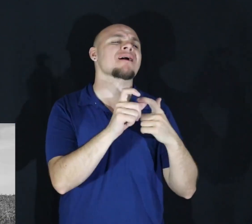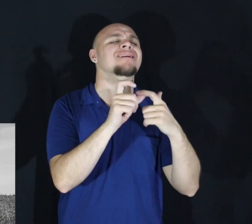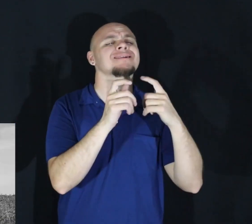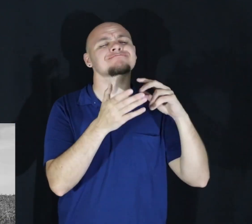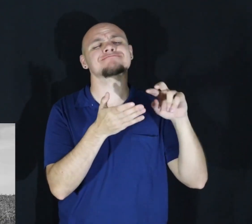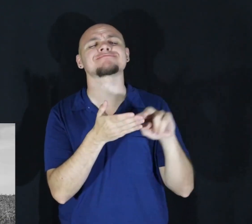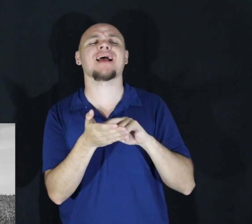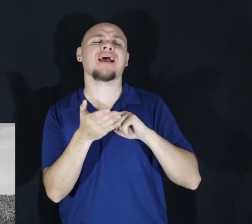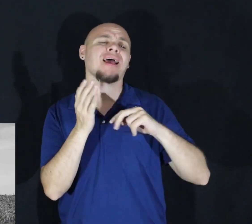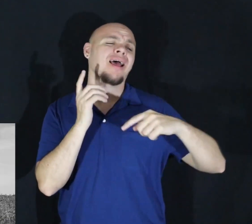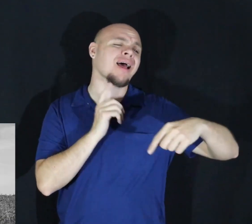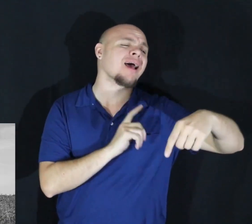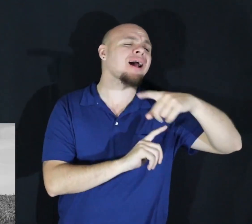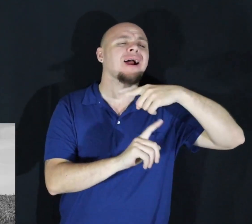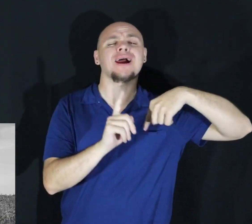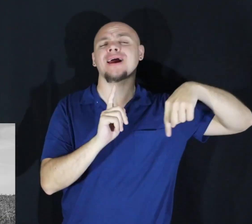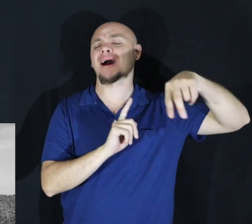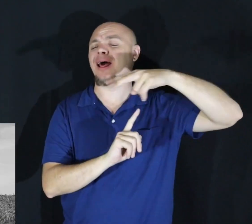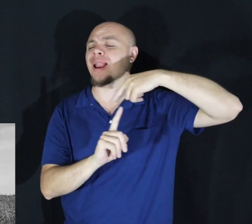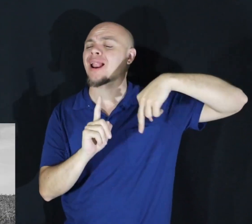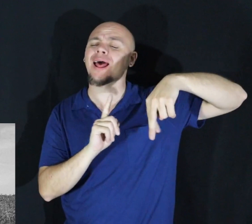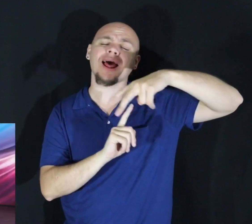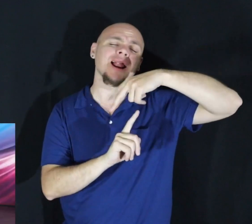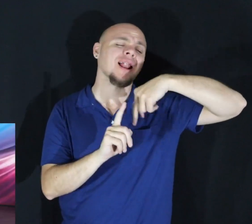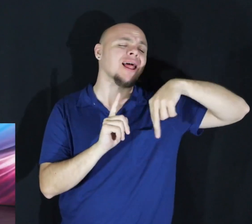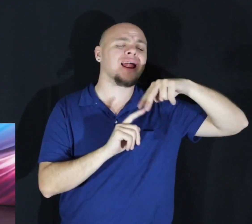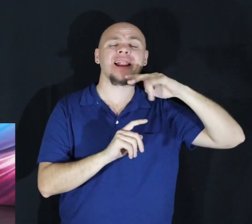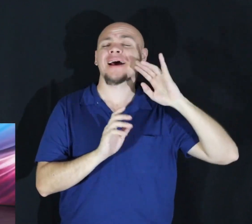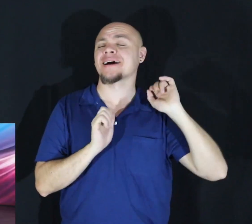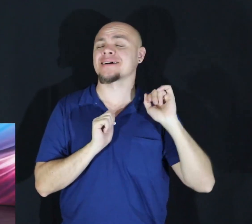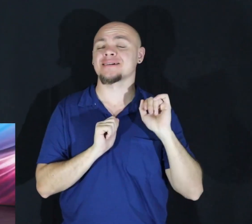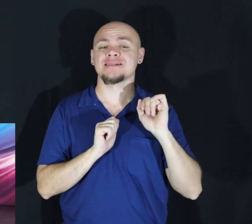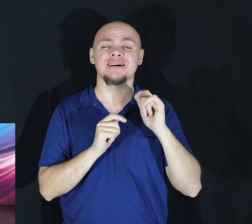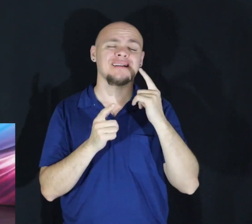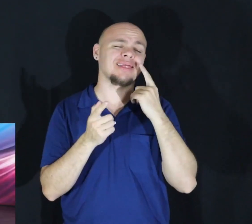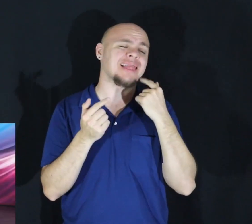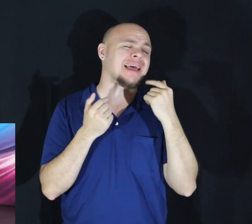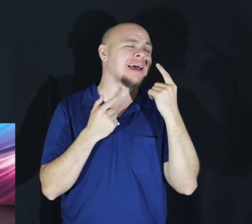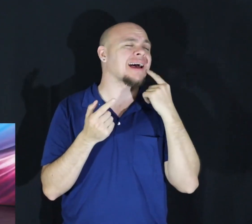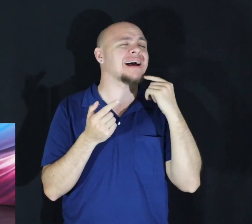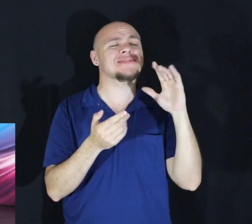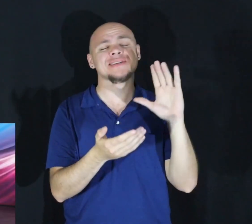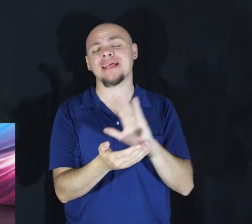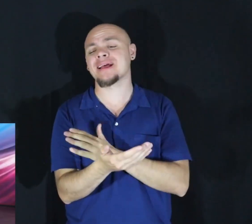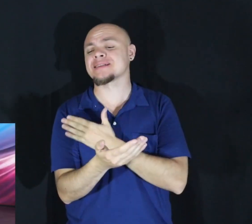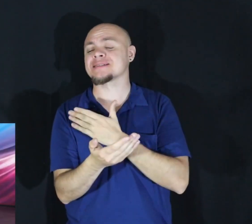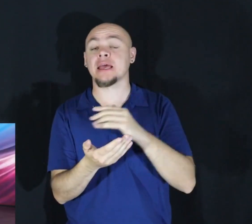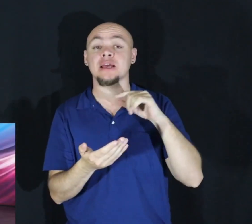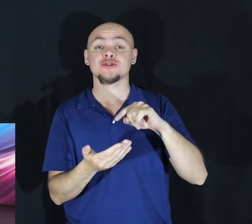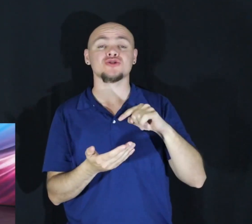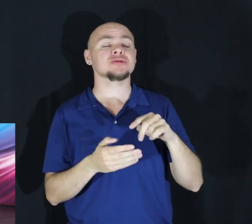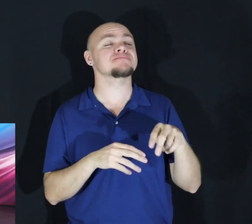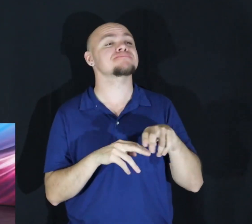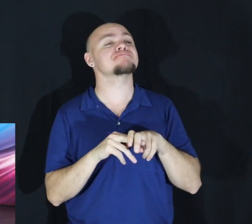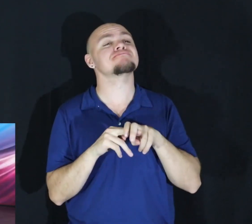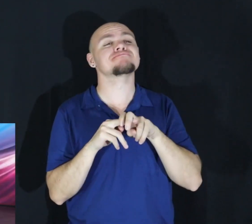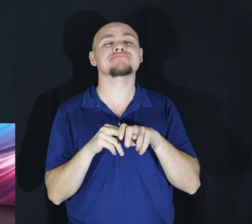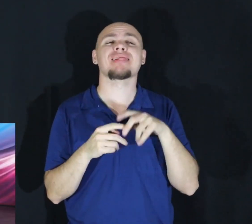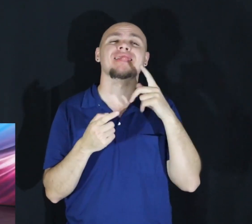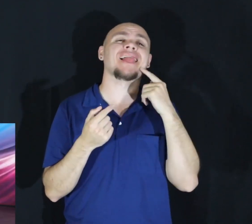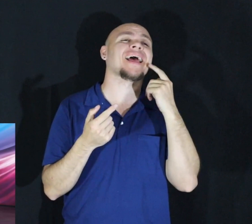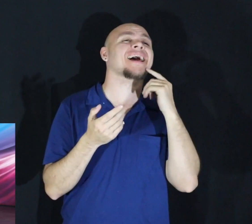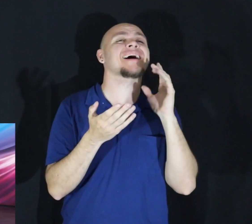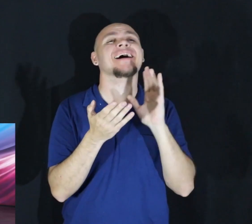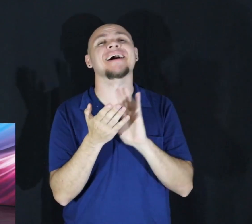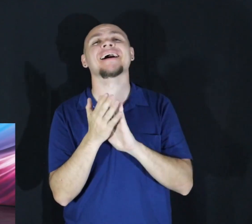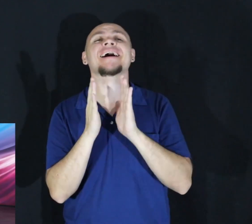dancing in circles around her, round and round. And I laughed and sang, and she just sat there and laughed and